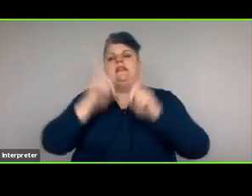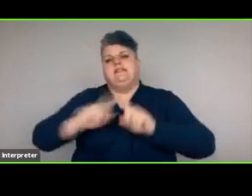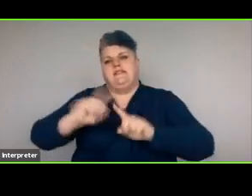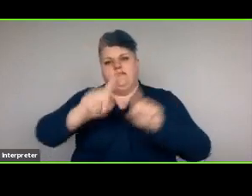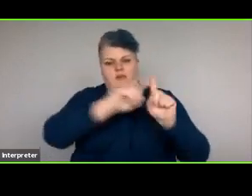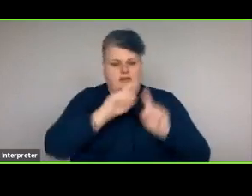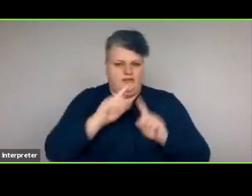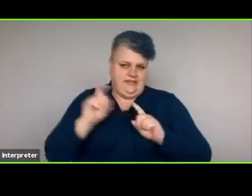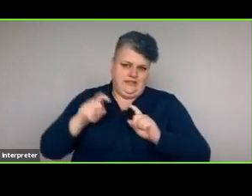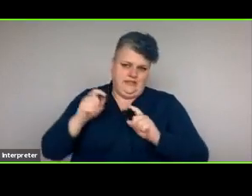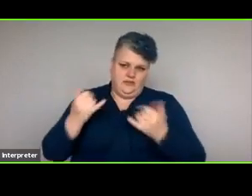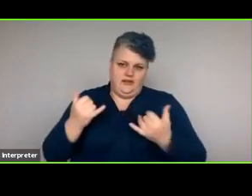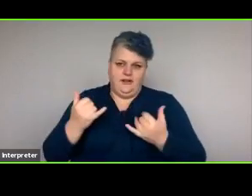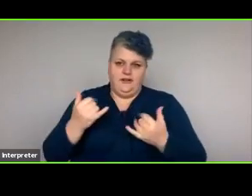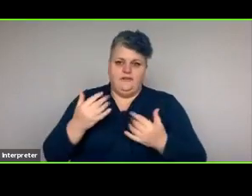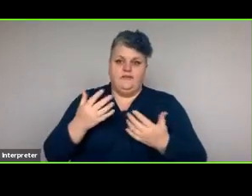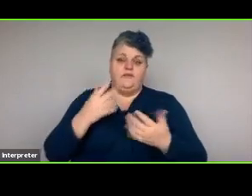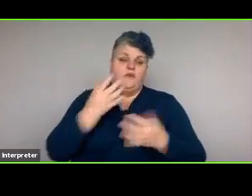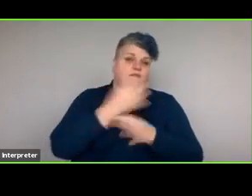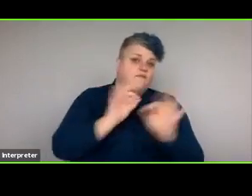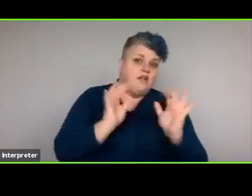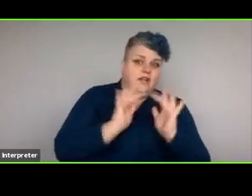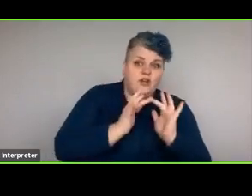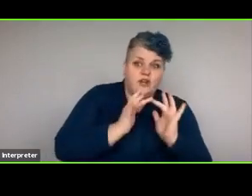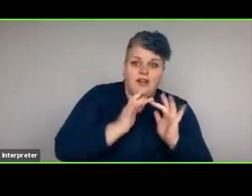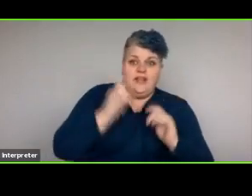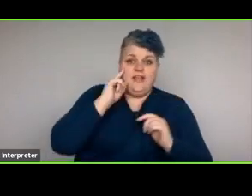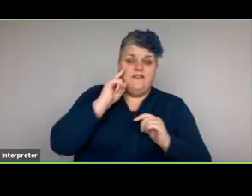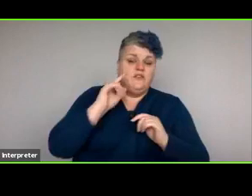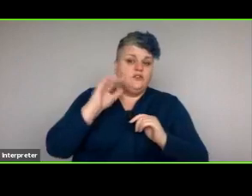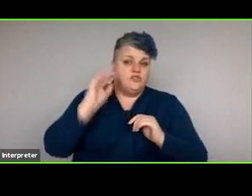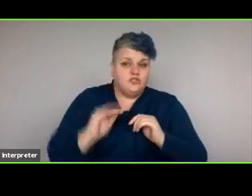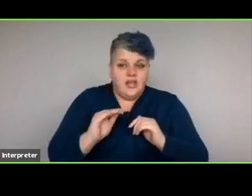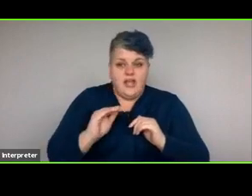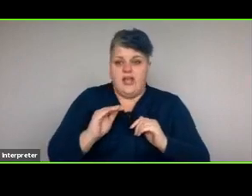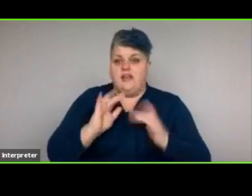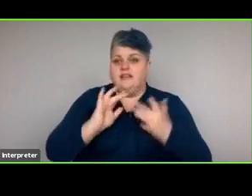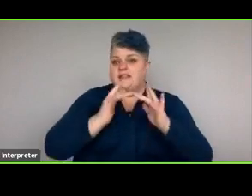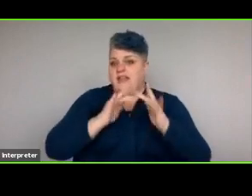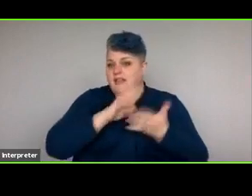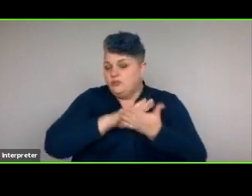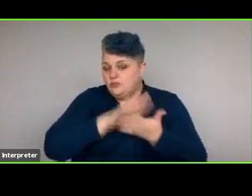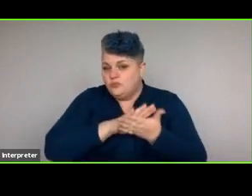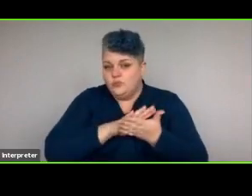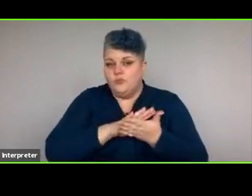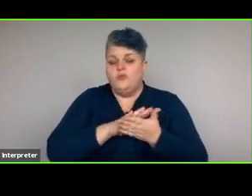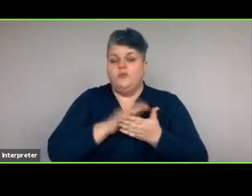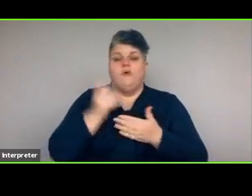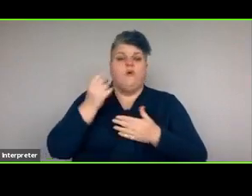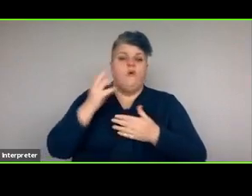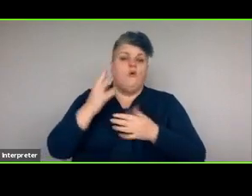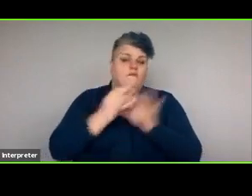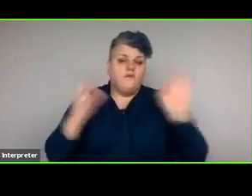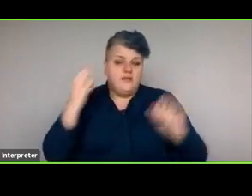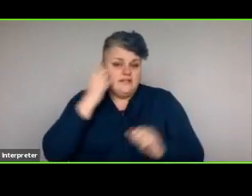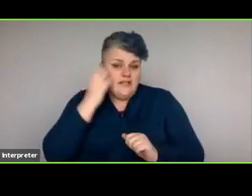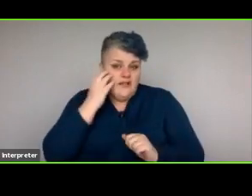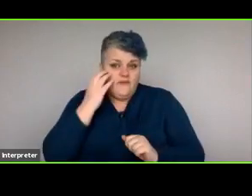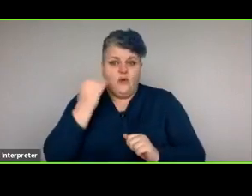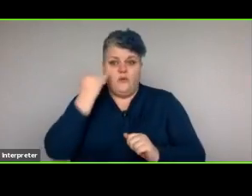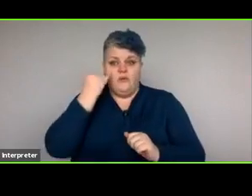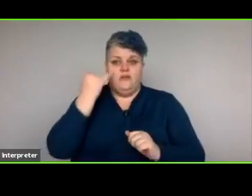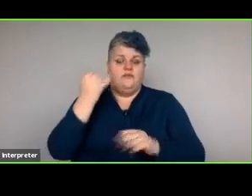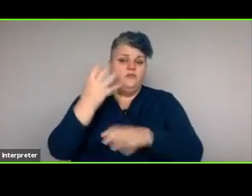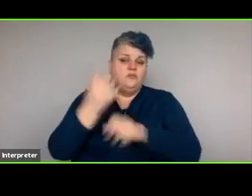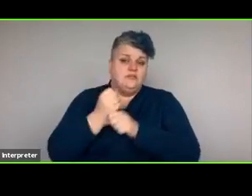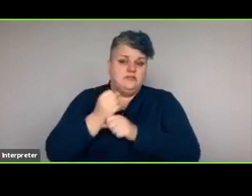from free internet if there's a kid in the house that's doing online education, or free cell phones if you're a recipient